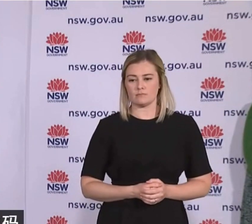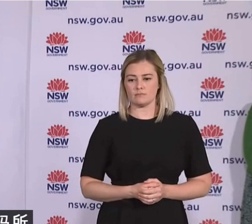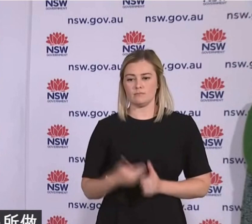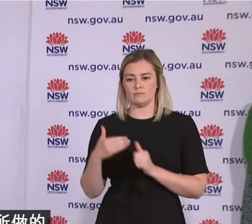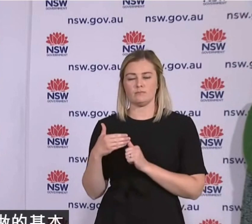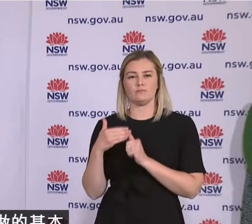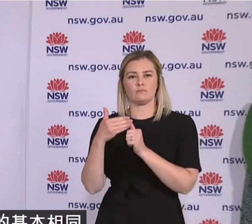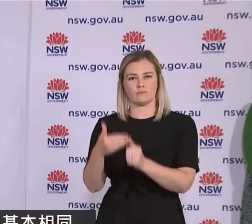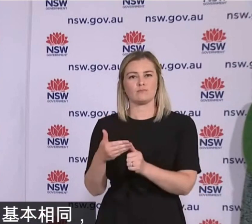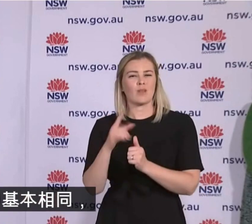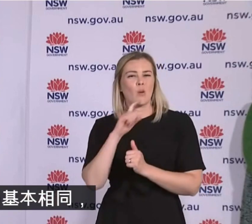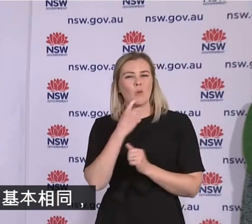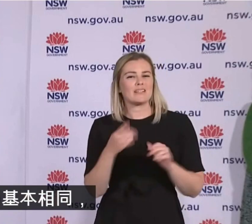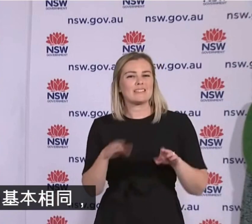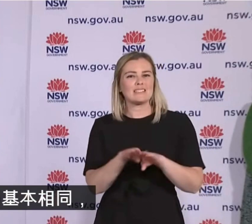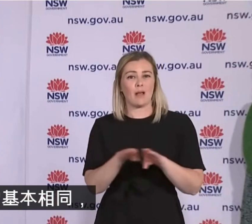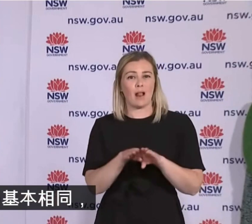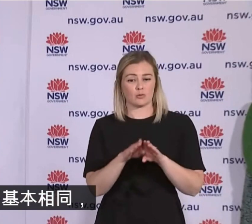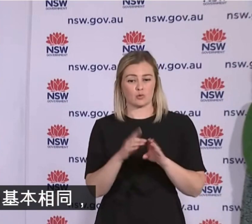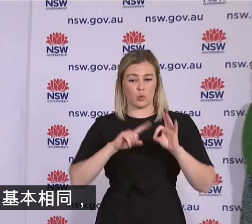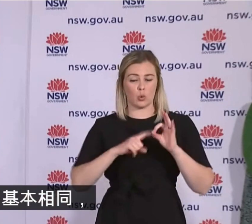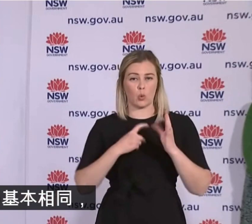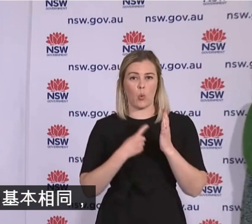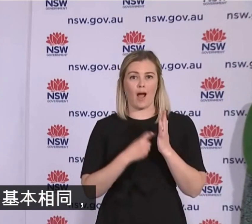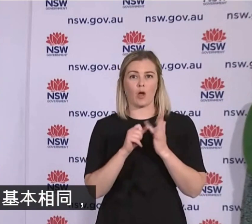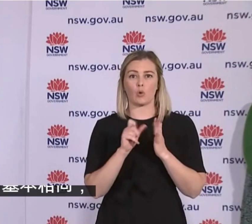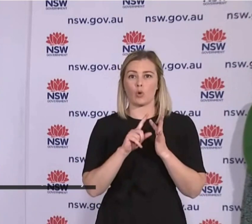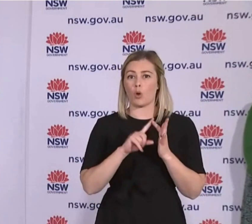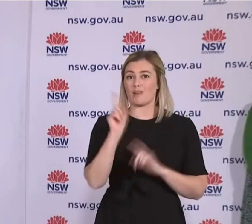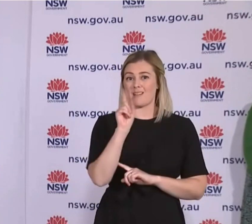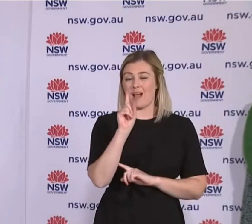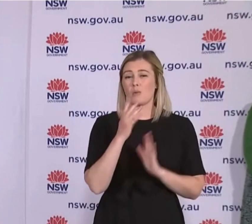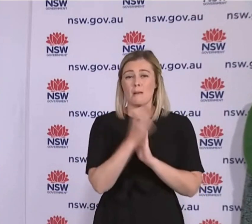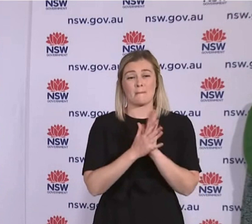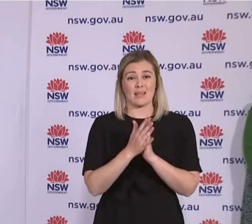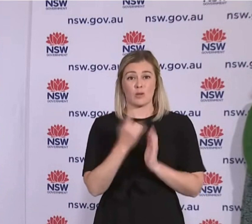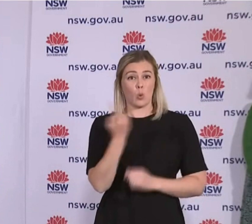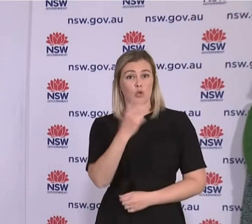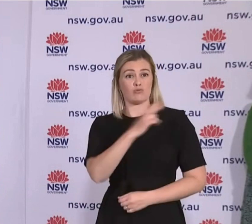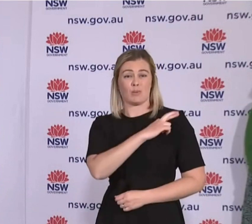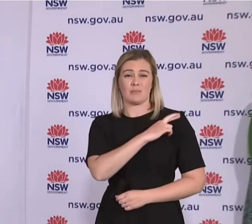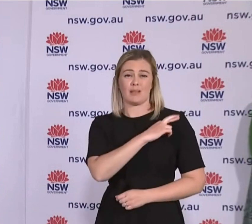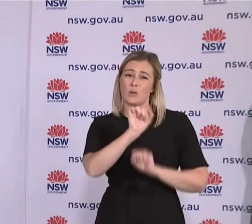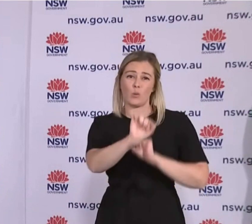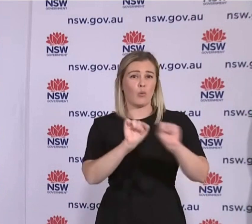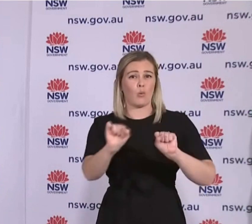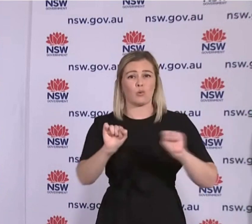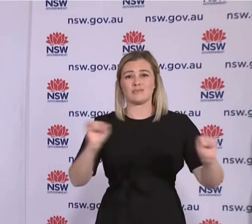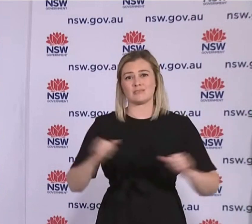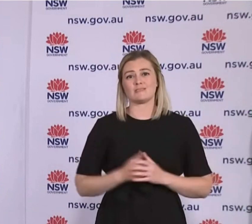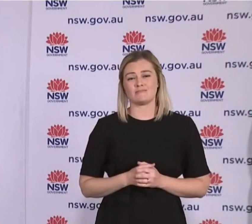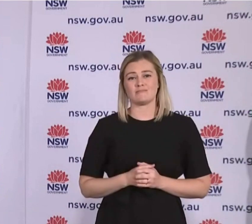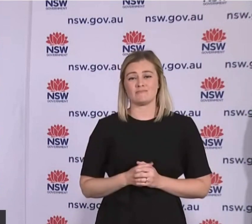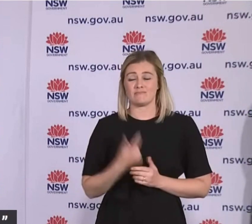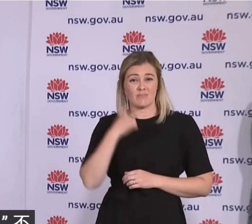what we've done with the QR code. So the responsibility must rest on the individual, because venues, businesses have done it